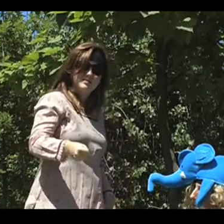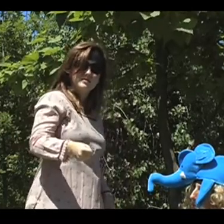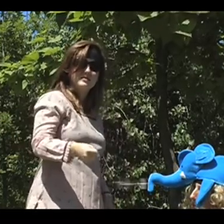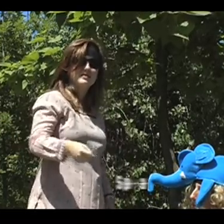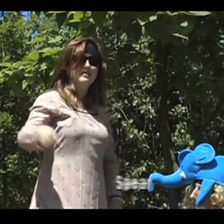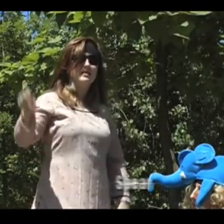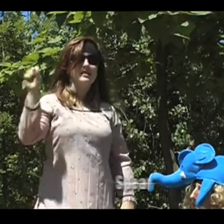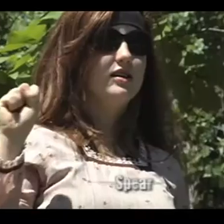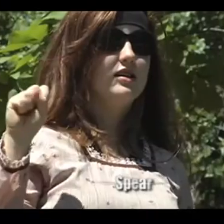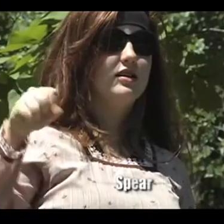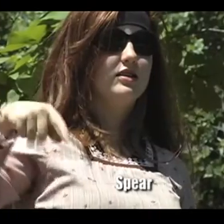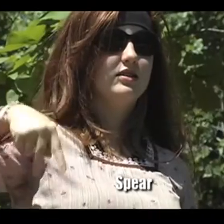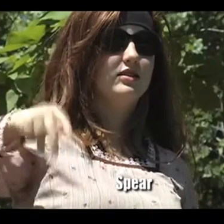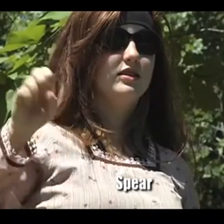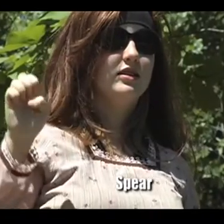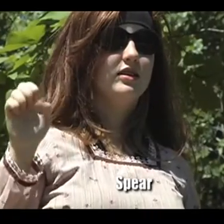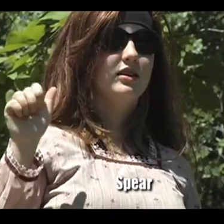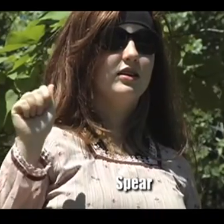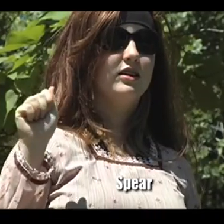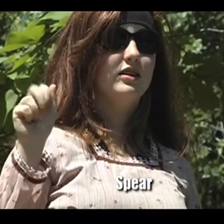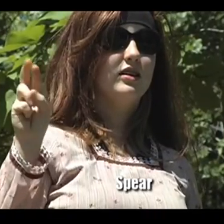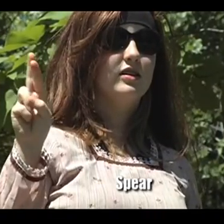spear. A spear.